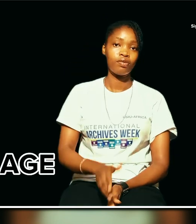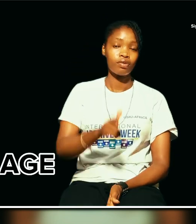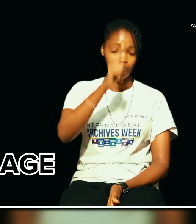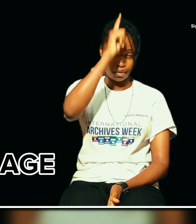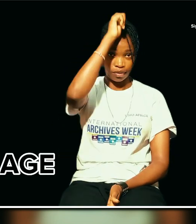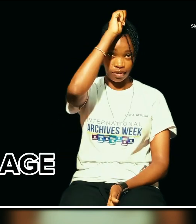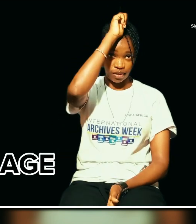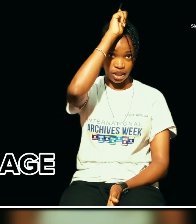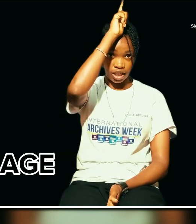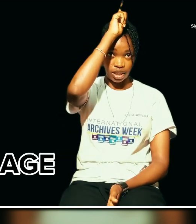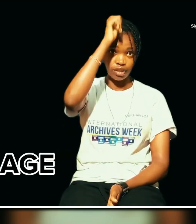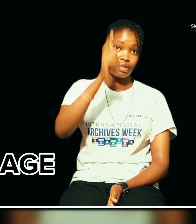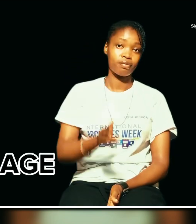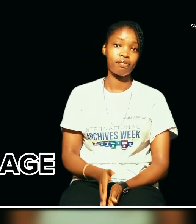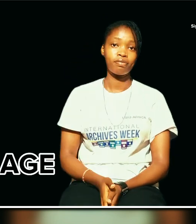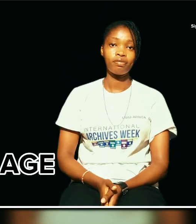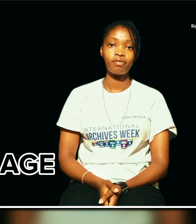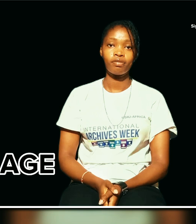village,